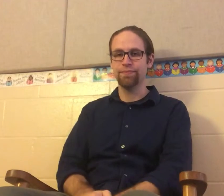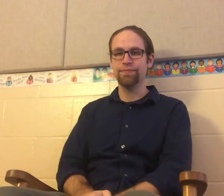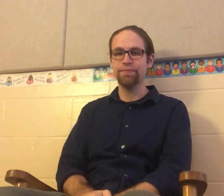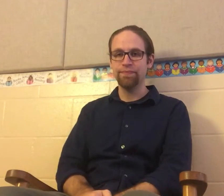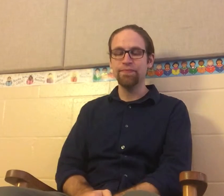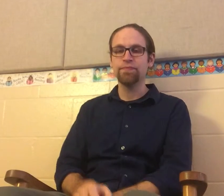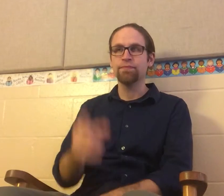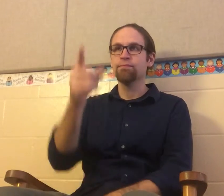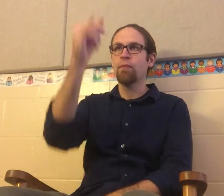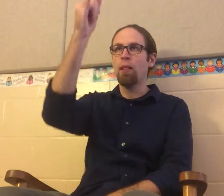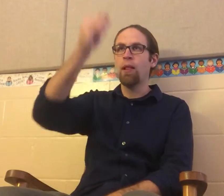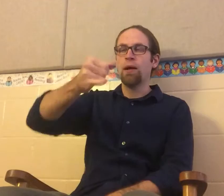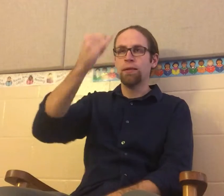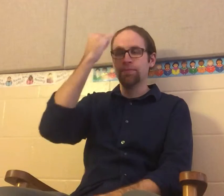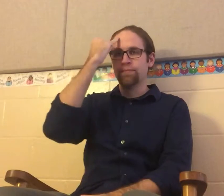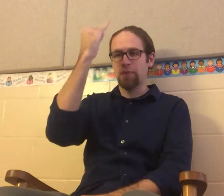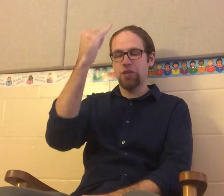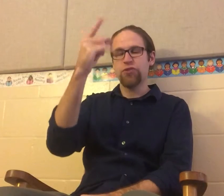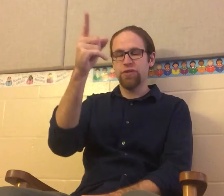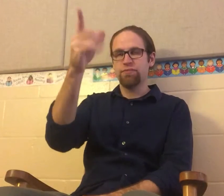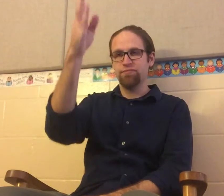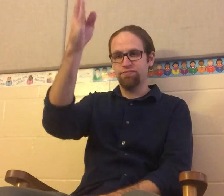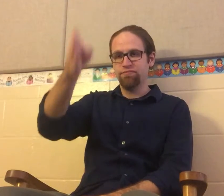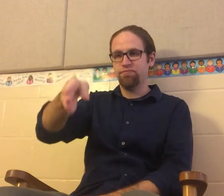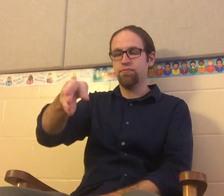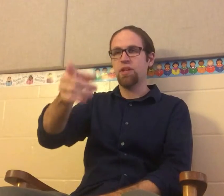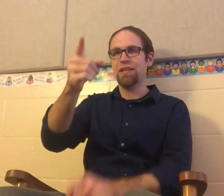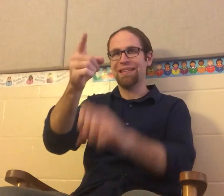An imaginary line used to split Earth into eastern and western hemispheres.